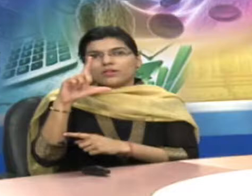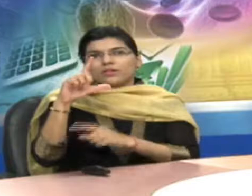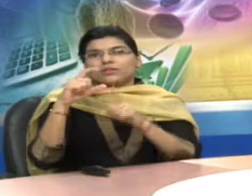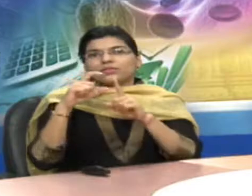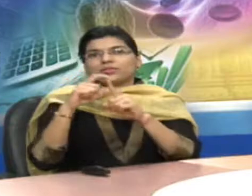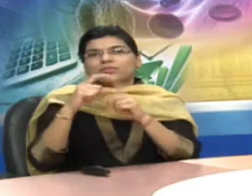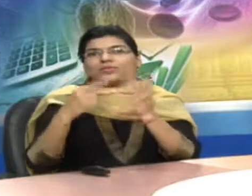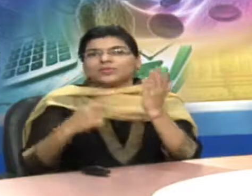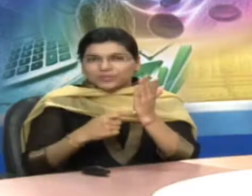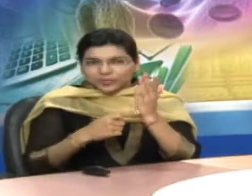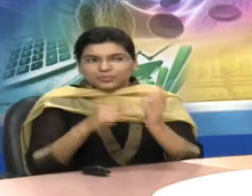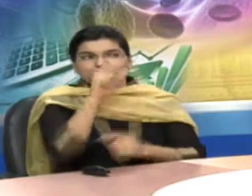C.